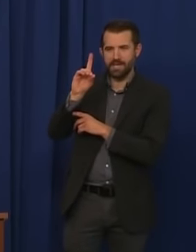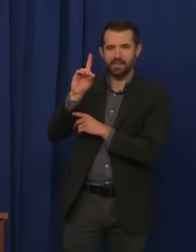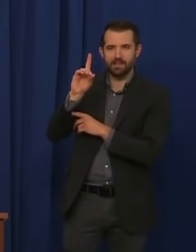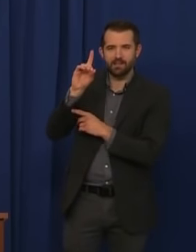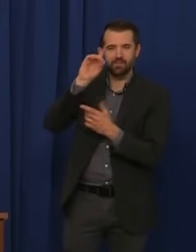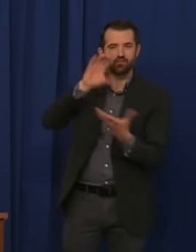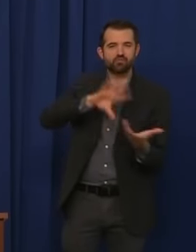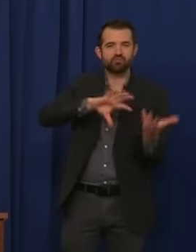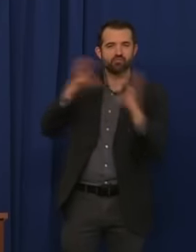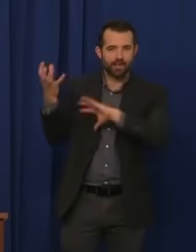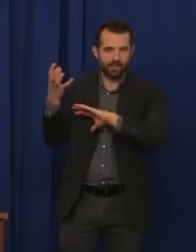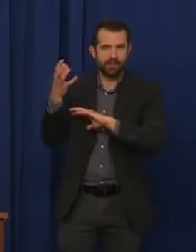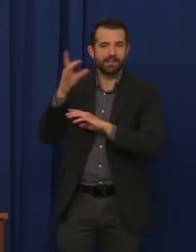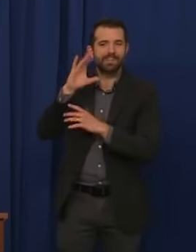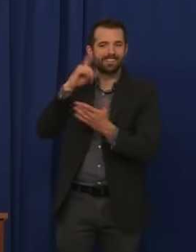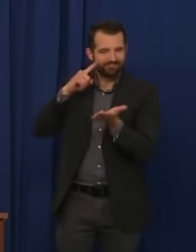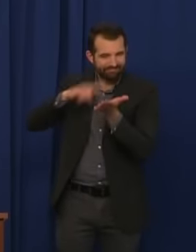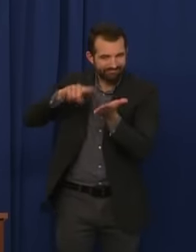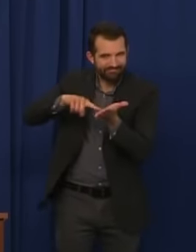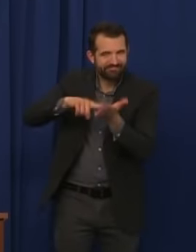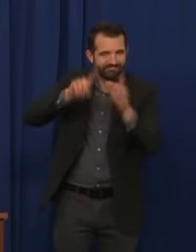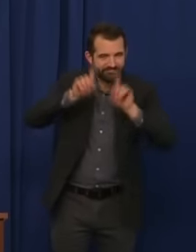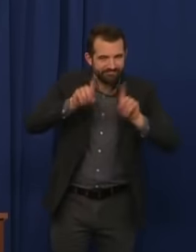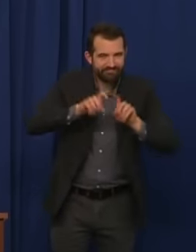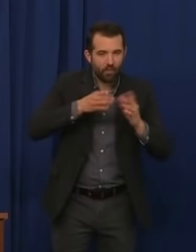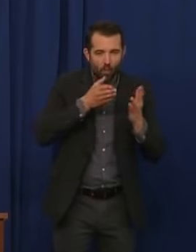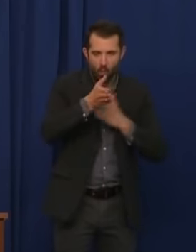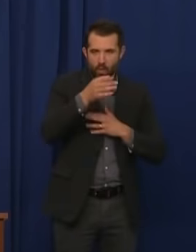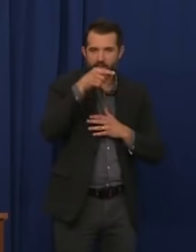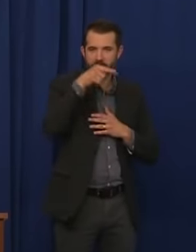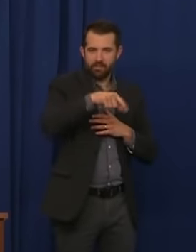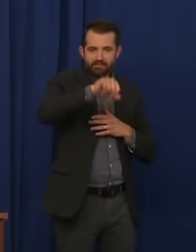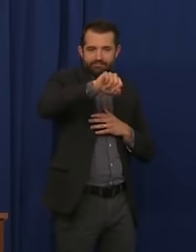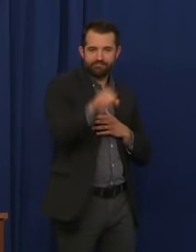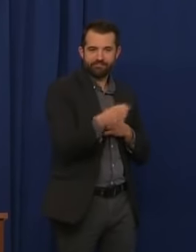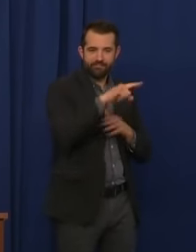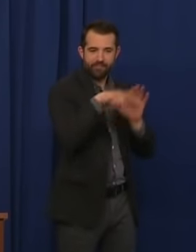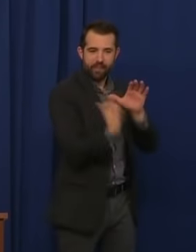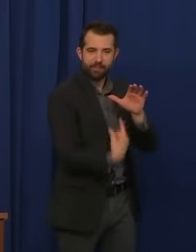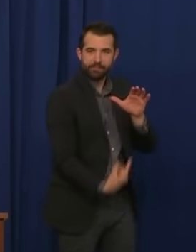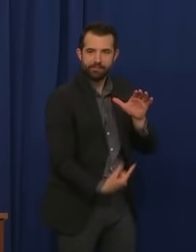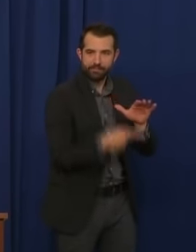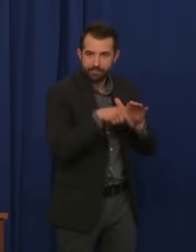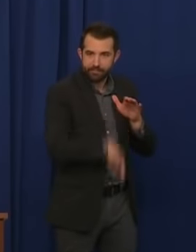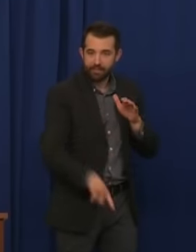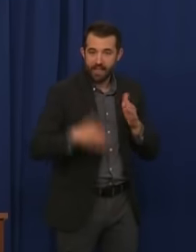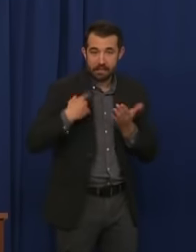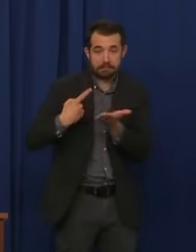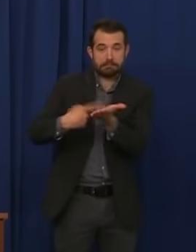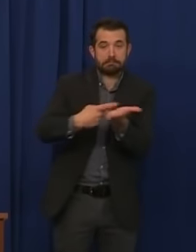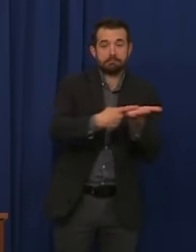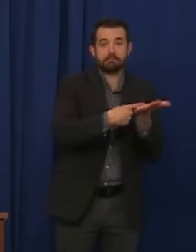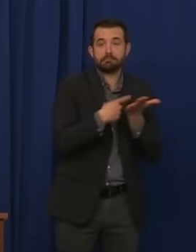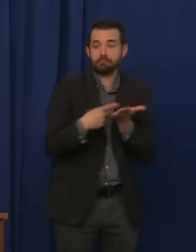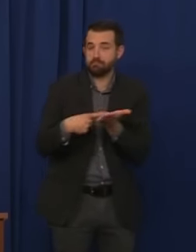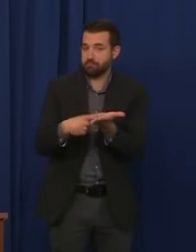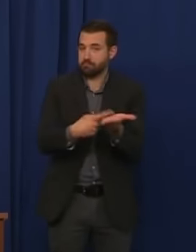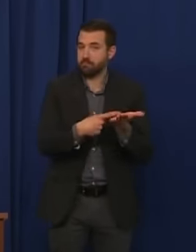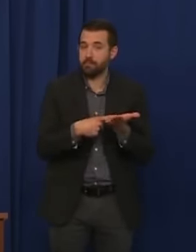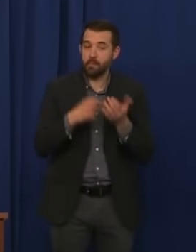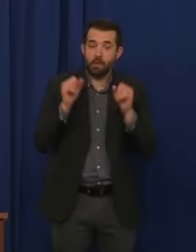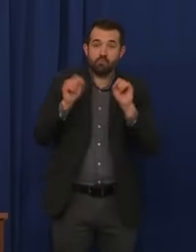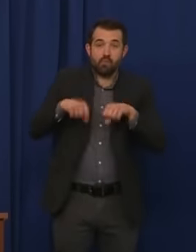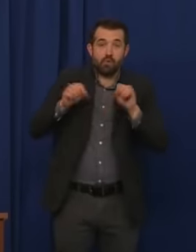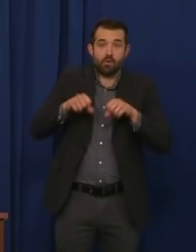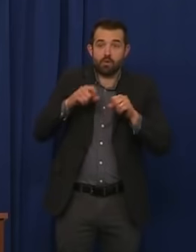any decisions on it, but it's something we're thinking about. It's something we've had discussions with academics about because of the potential